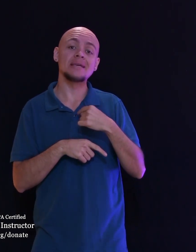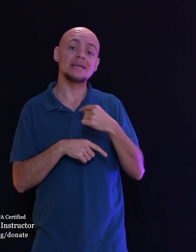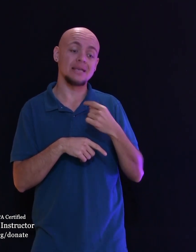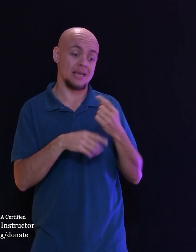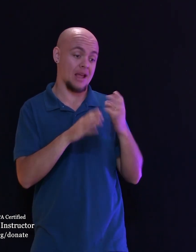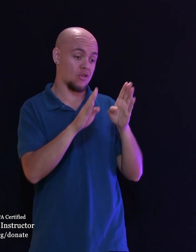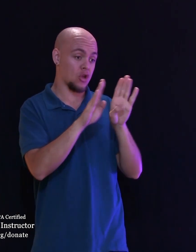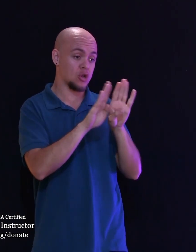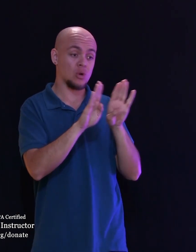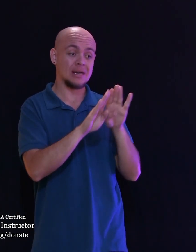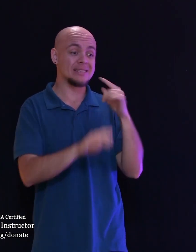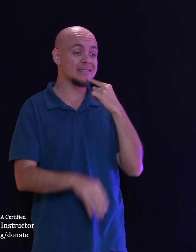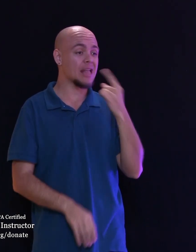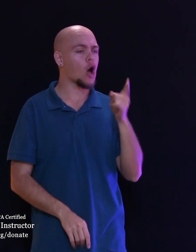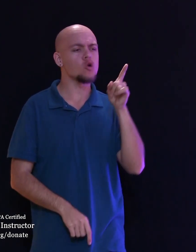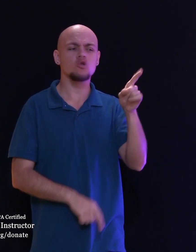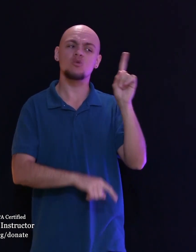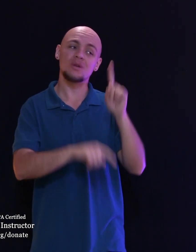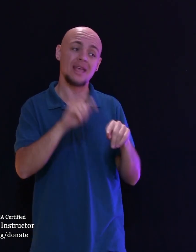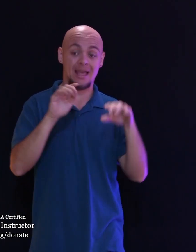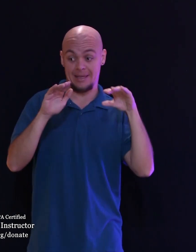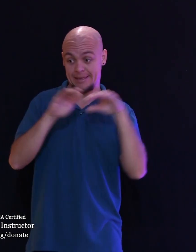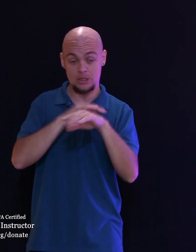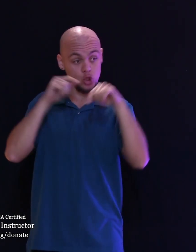free exercise of my religion.